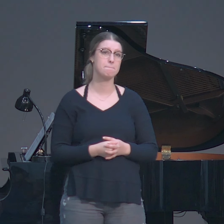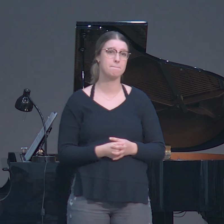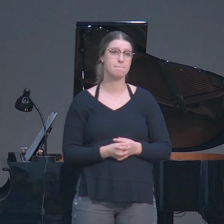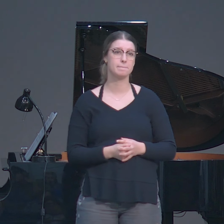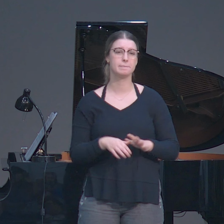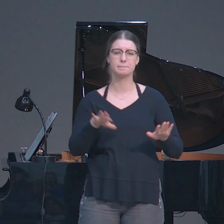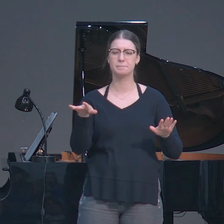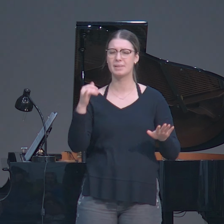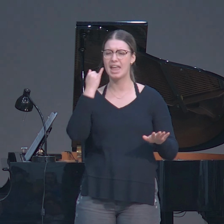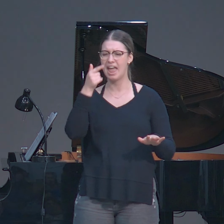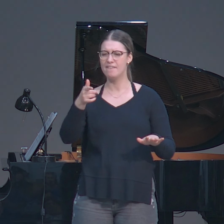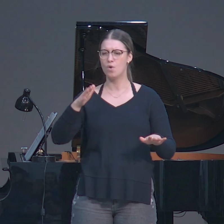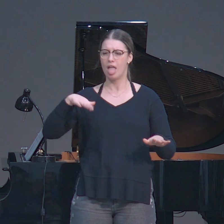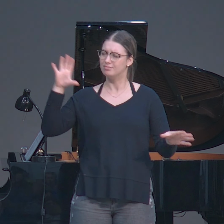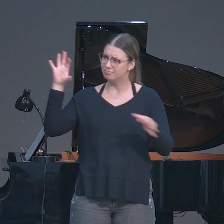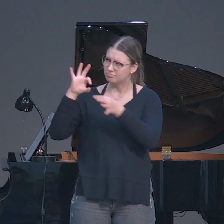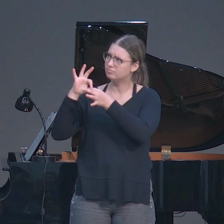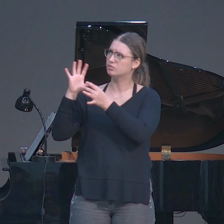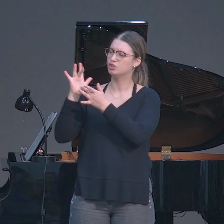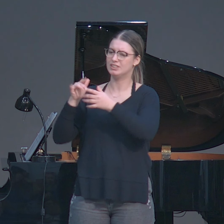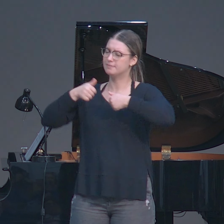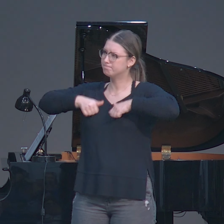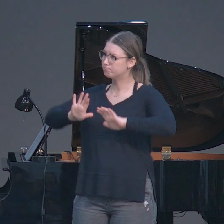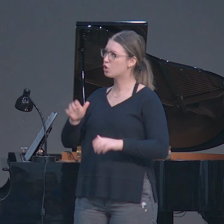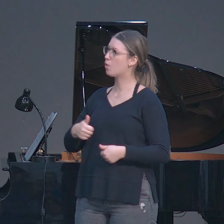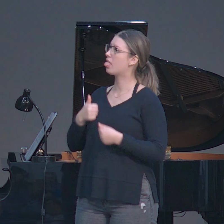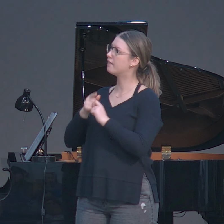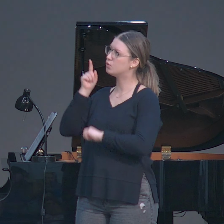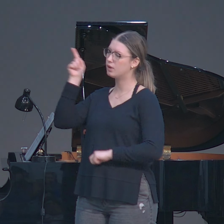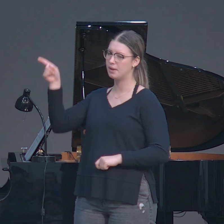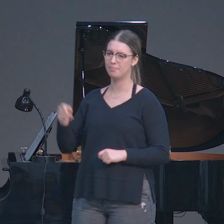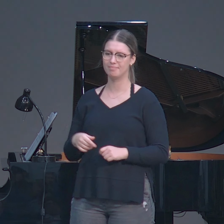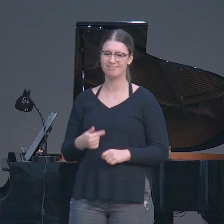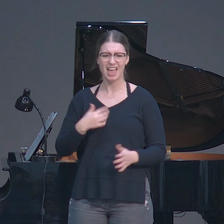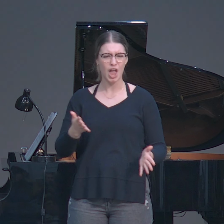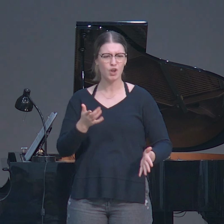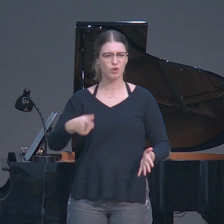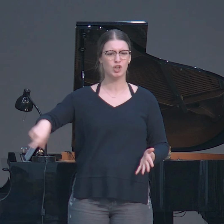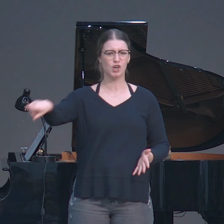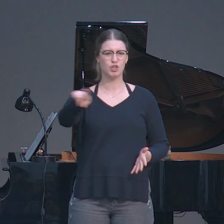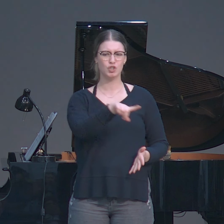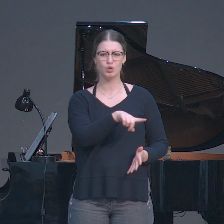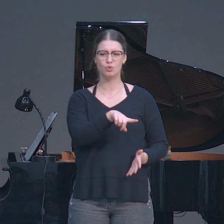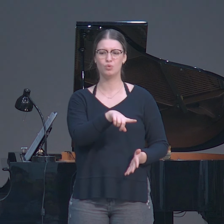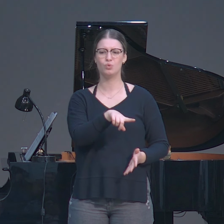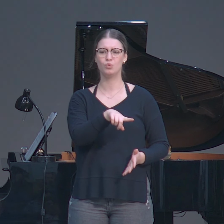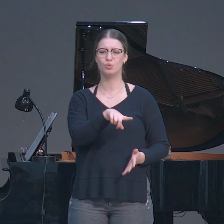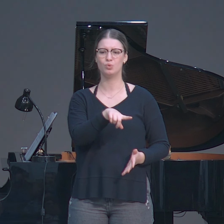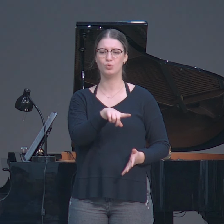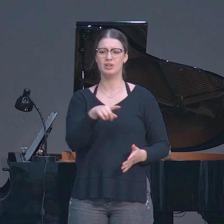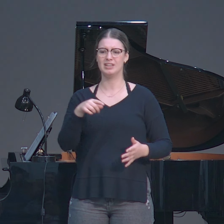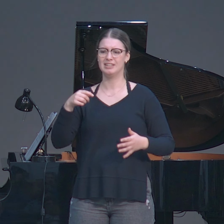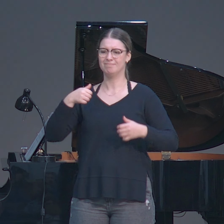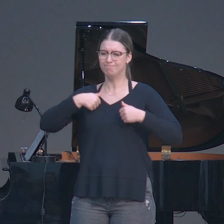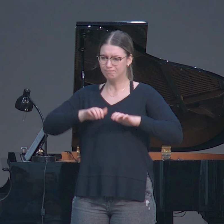You know, if you've never given your life to Jesus, then I want to urge you today to give your life to